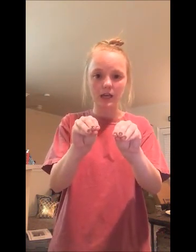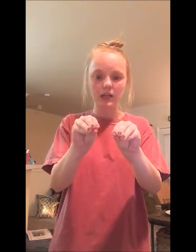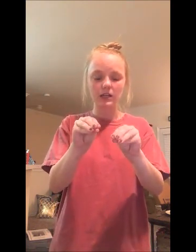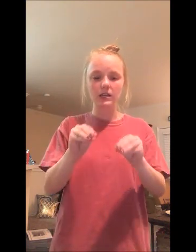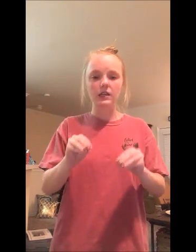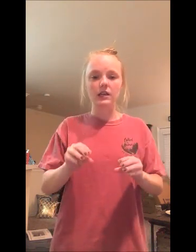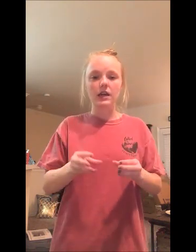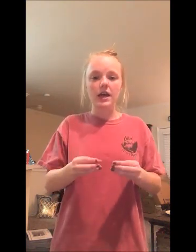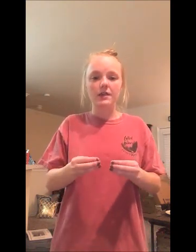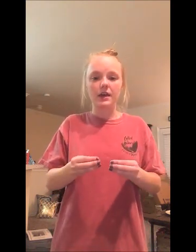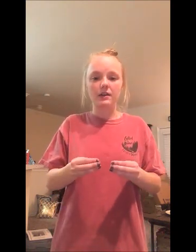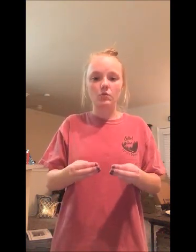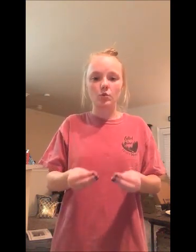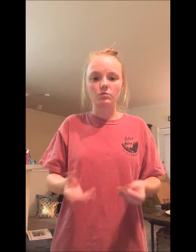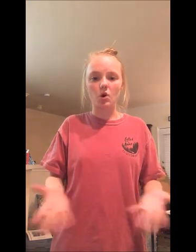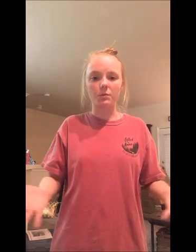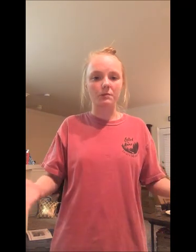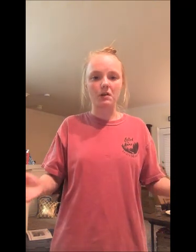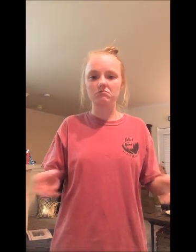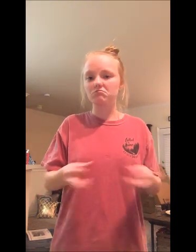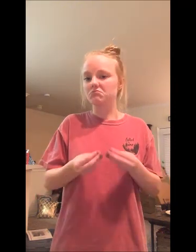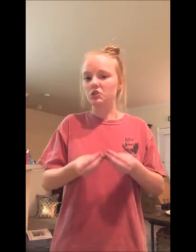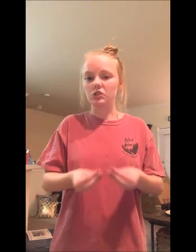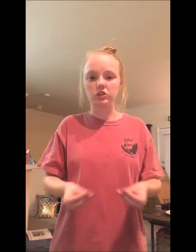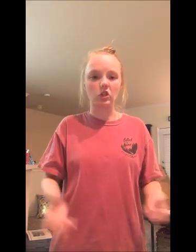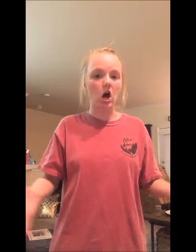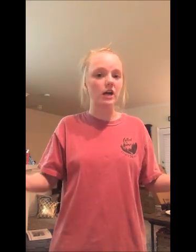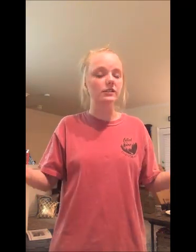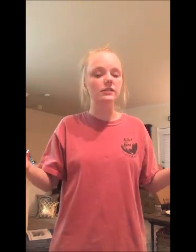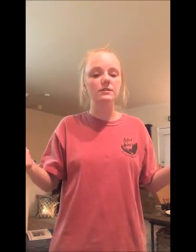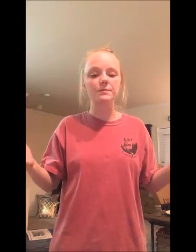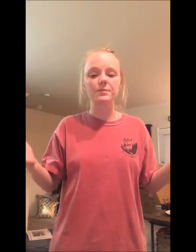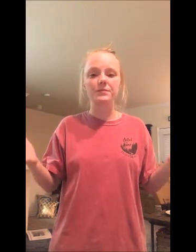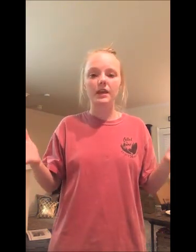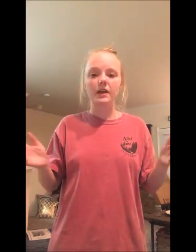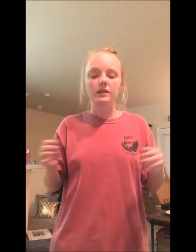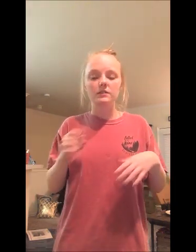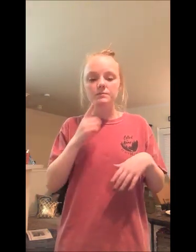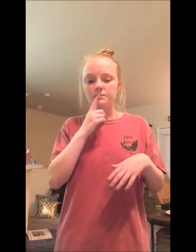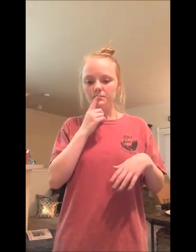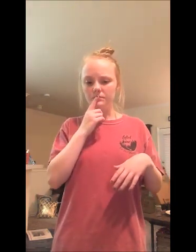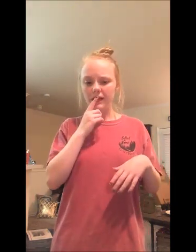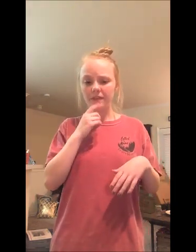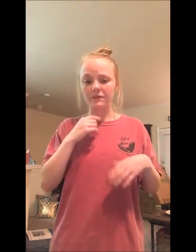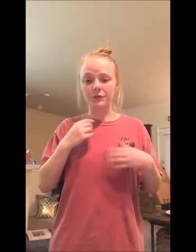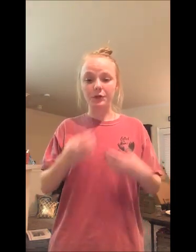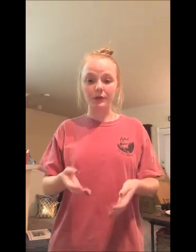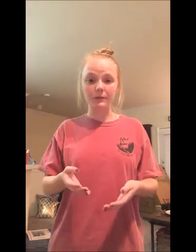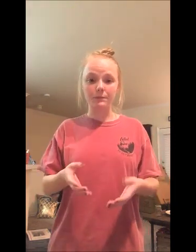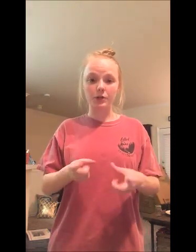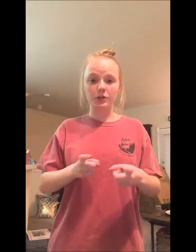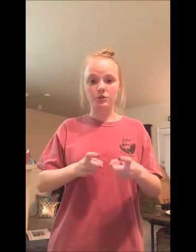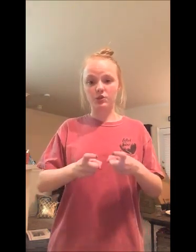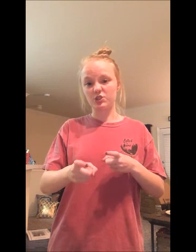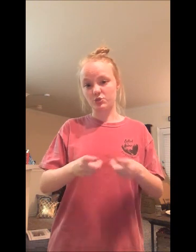again. And then open them up. Just lost. And then for grip, you're going to do